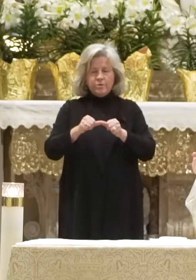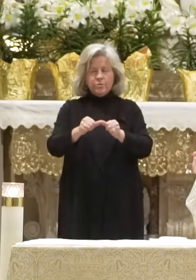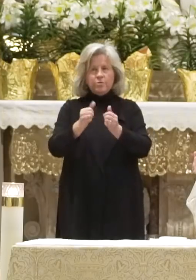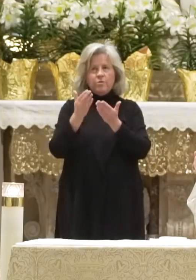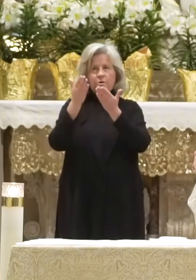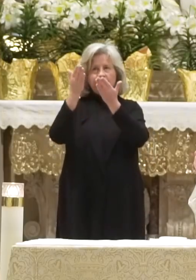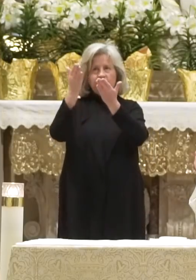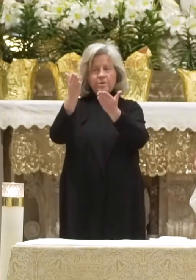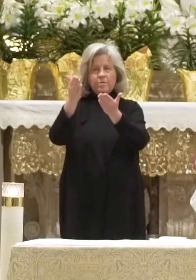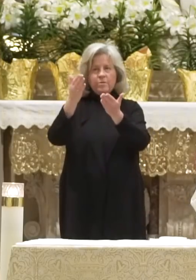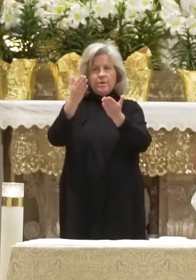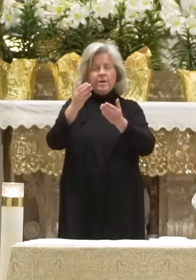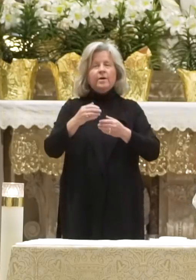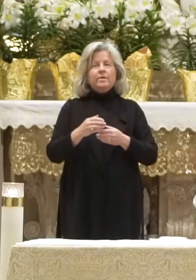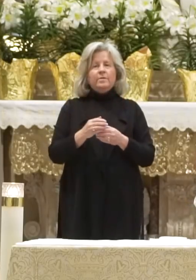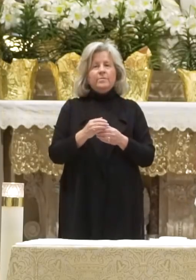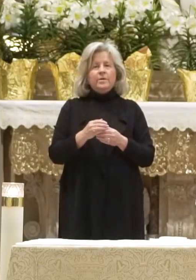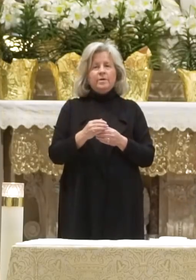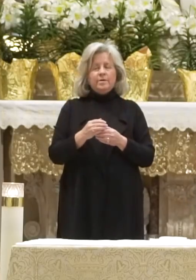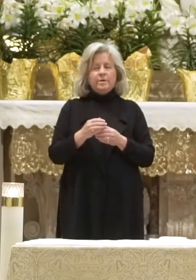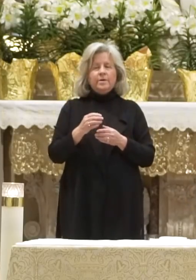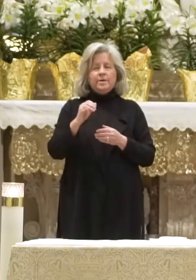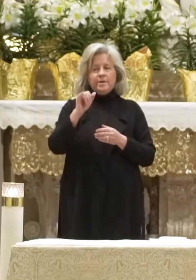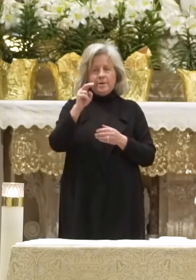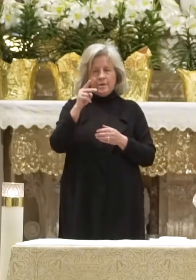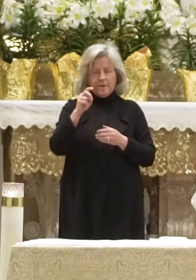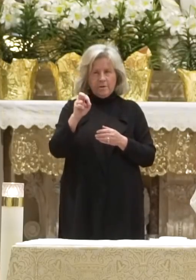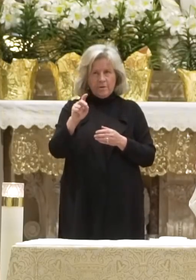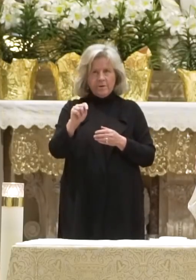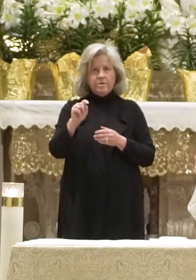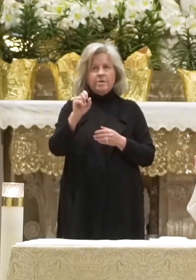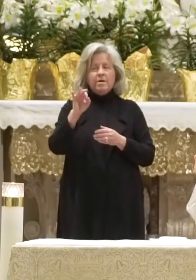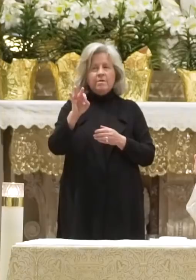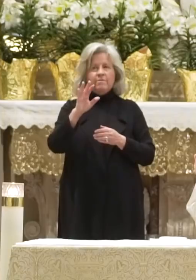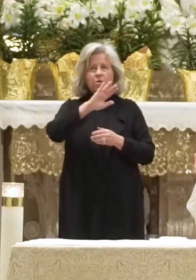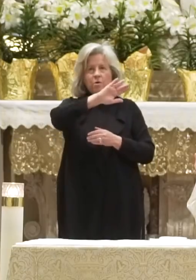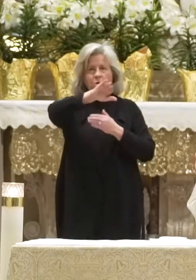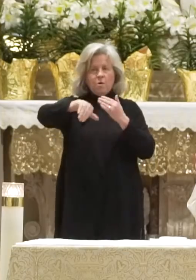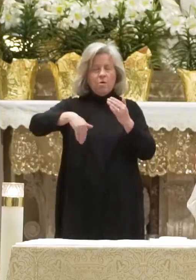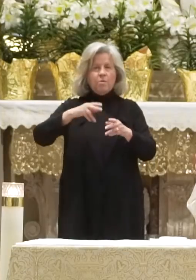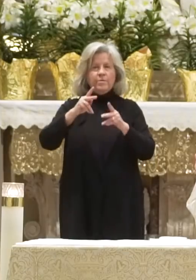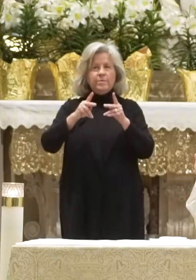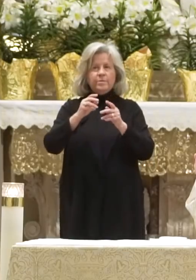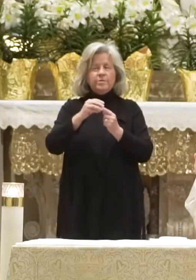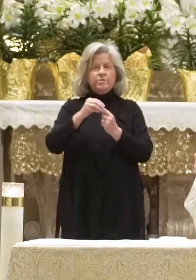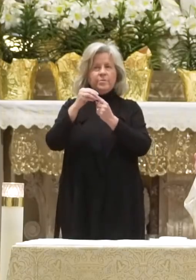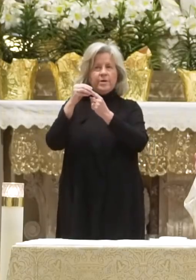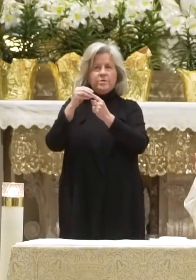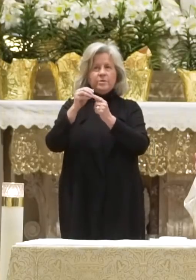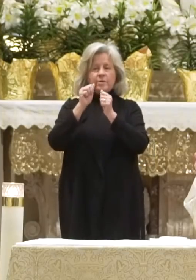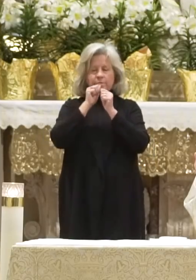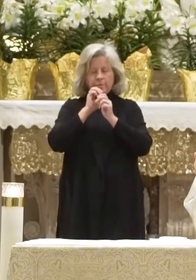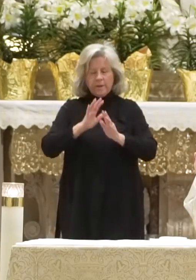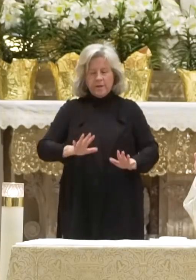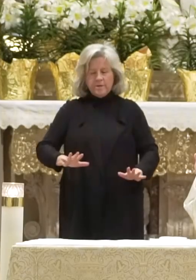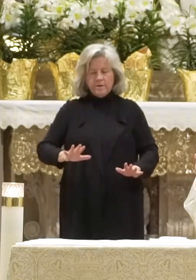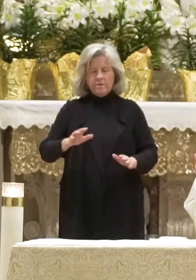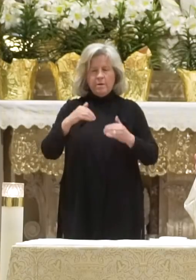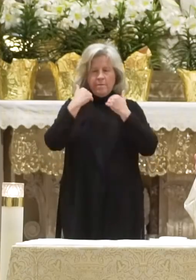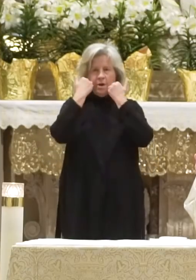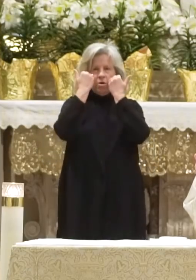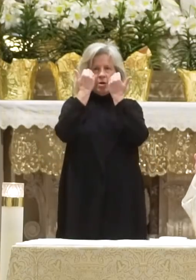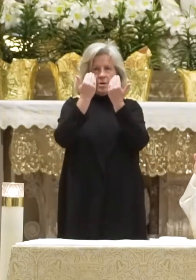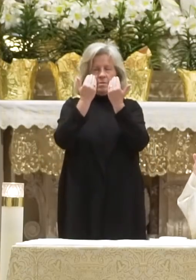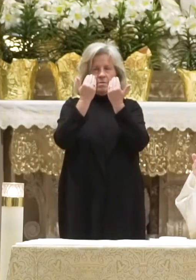obtain an inheritance with your elect, especially with the most blessed Virgin Mary, Mother of God, with blessed Joseph, her